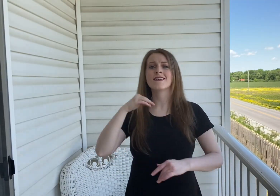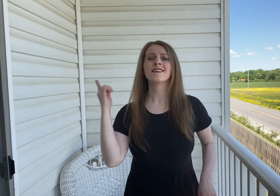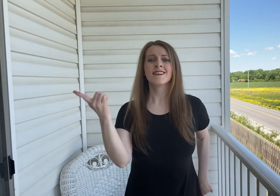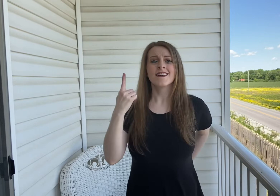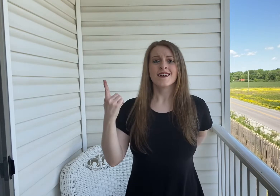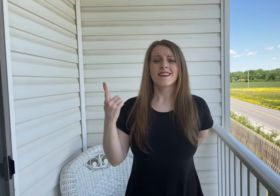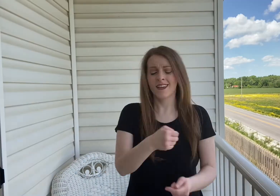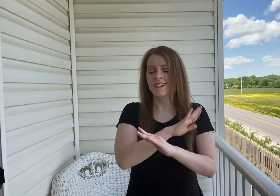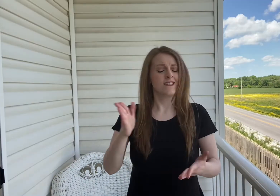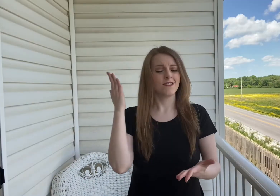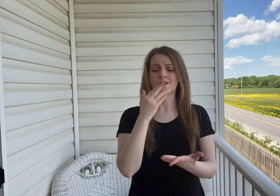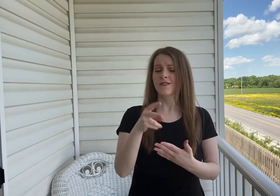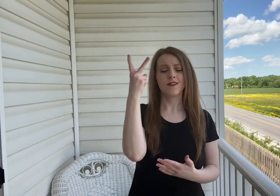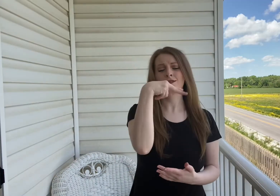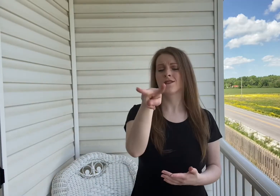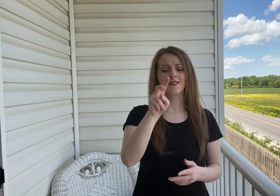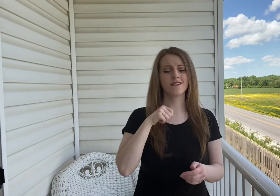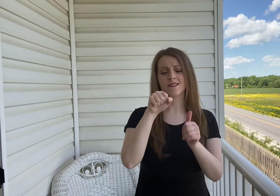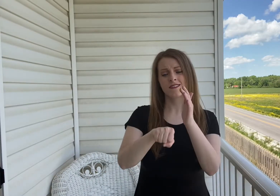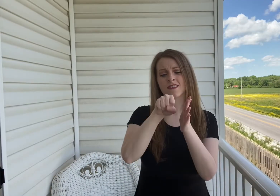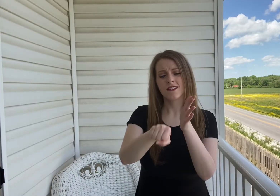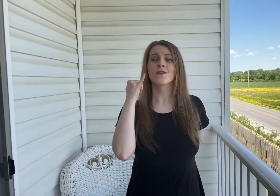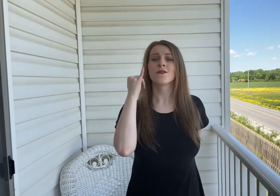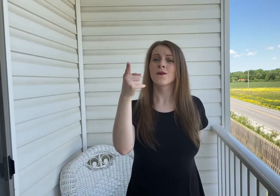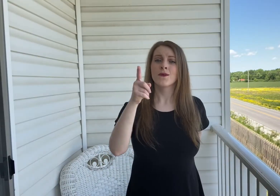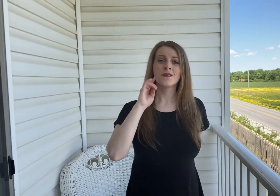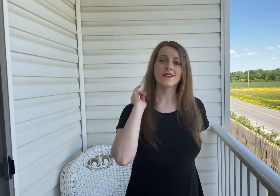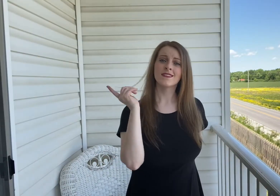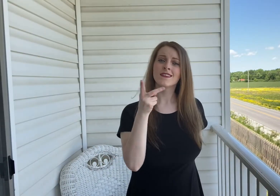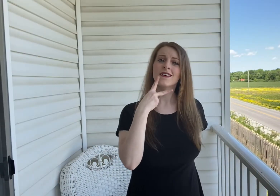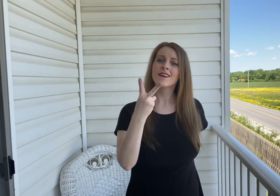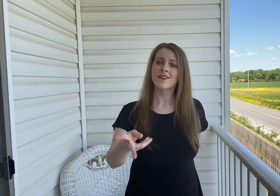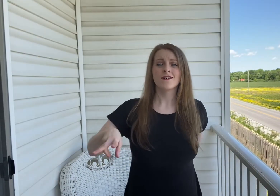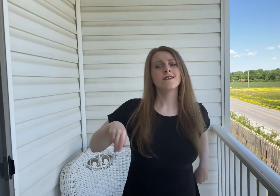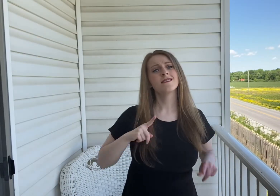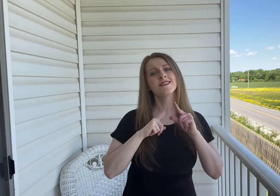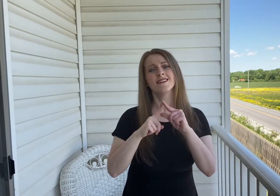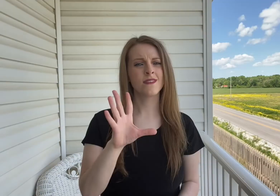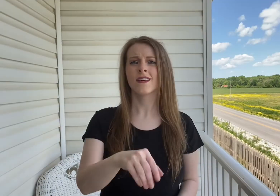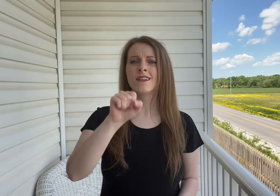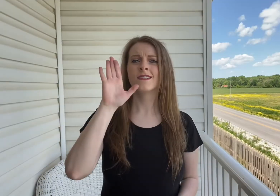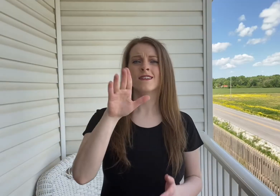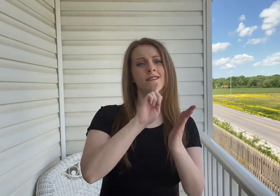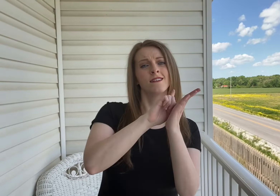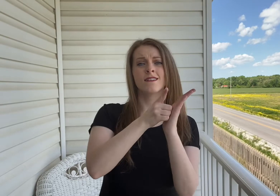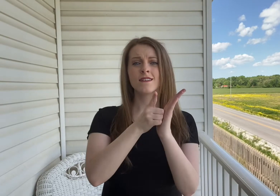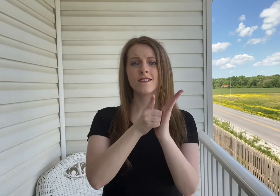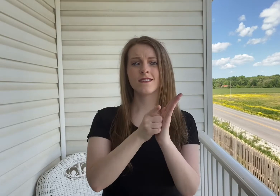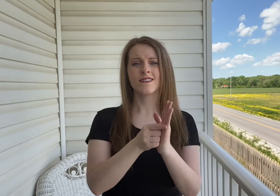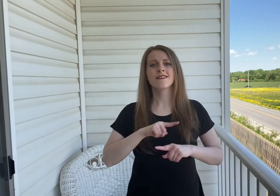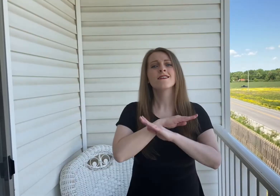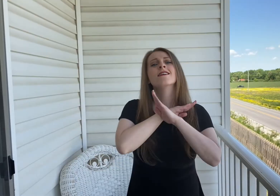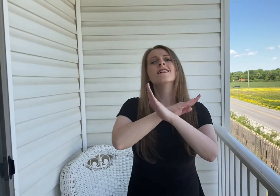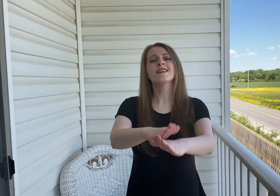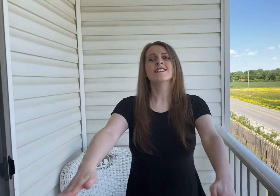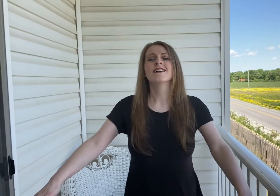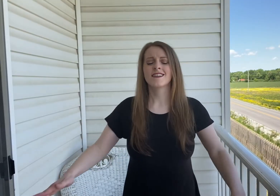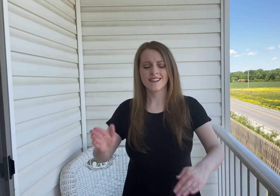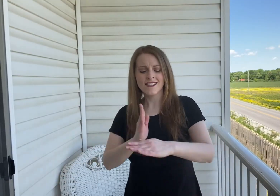alone. I can't stop watching this video. 17 years If old. you only say the word Take 5 minutes. This will make your day. from across the